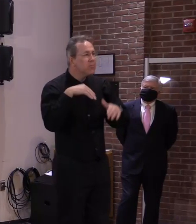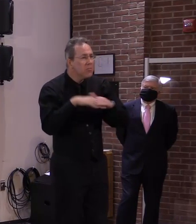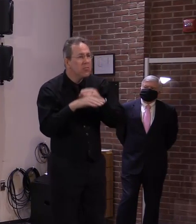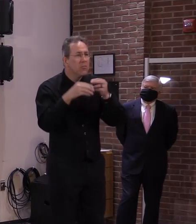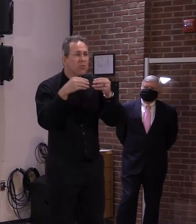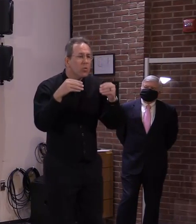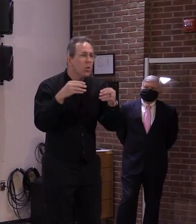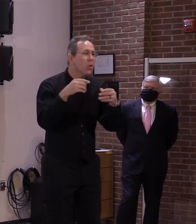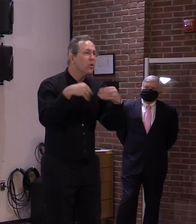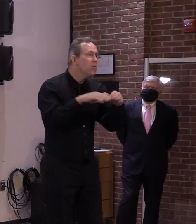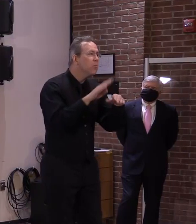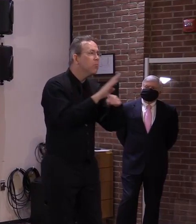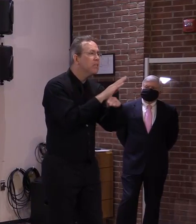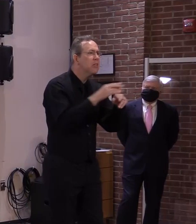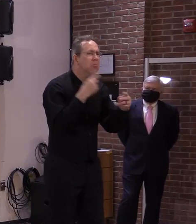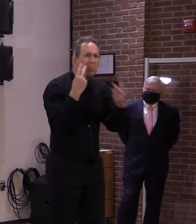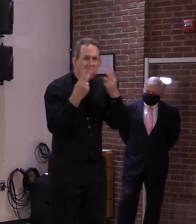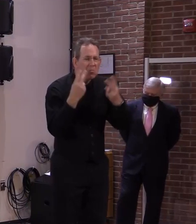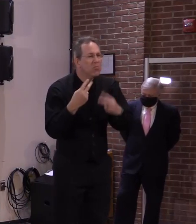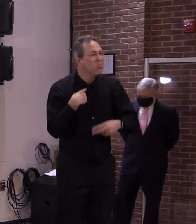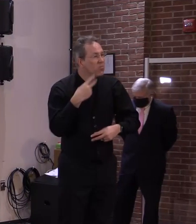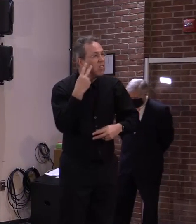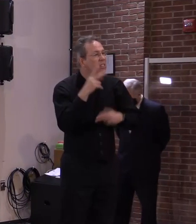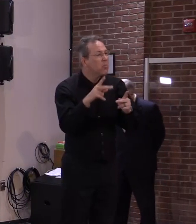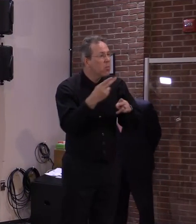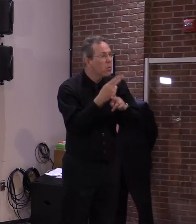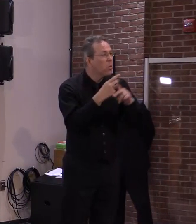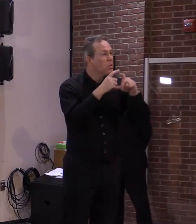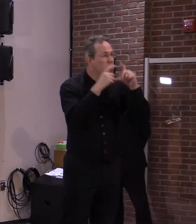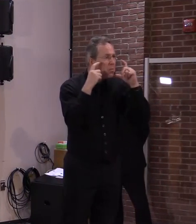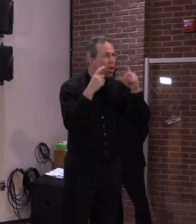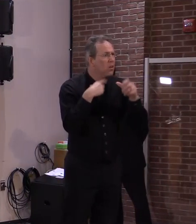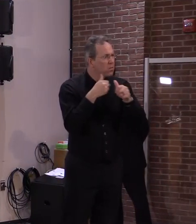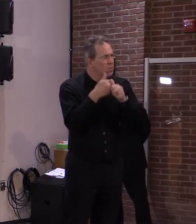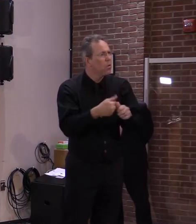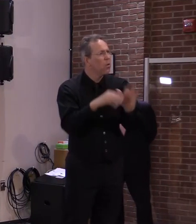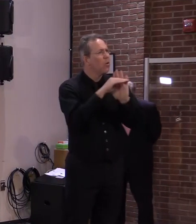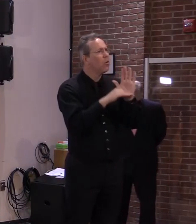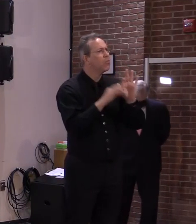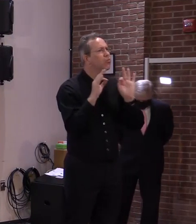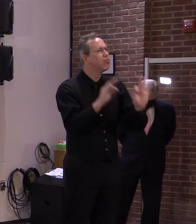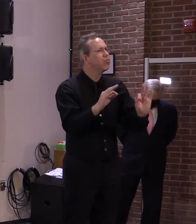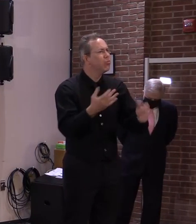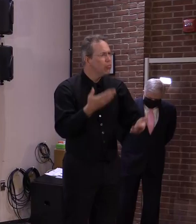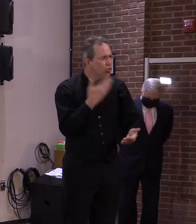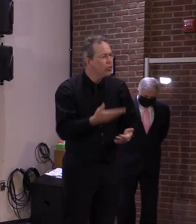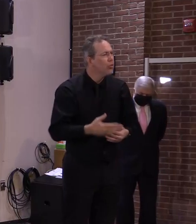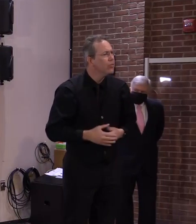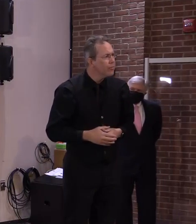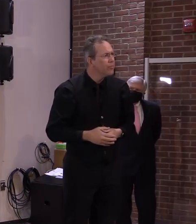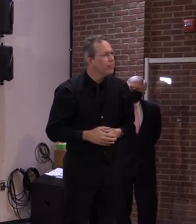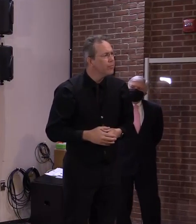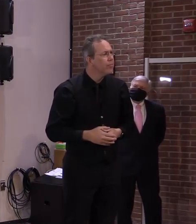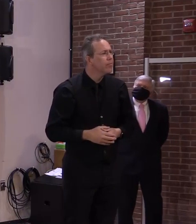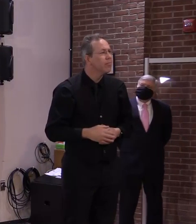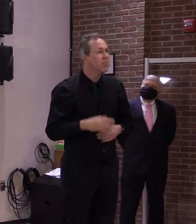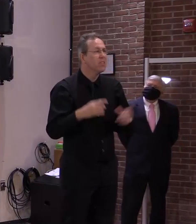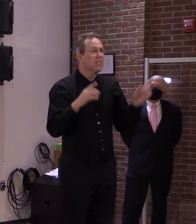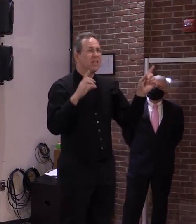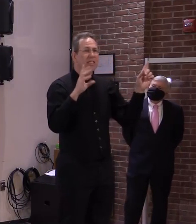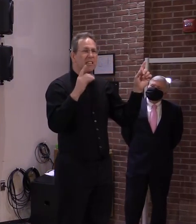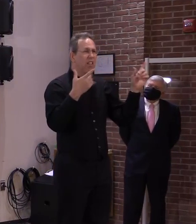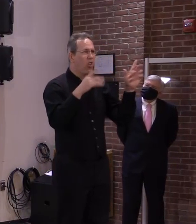see people are still wearing their masks, which is great. They're saying just keep your distance, avoid crowds, and again, we advocate